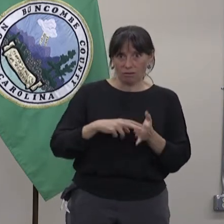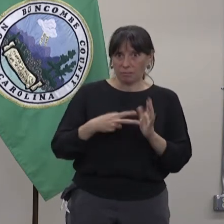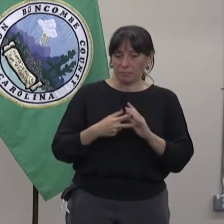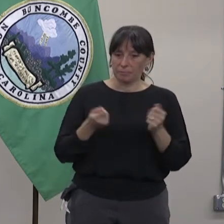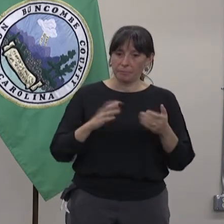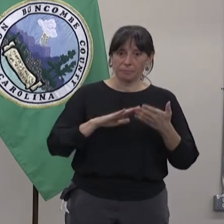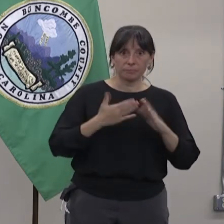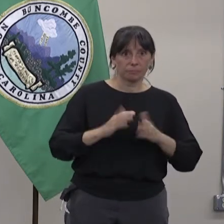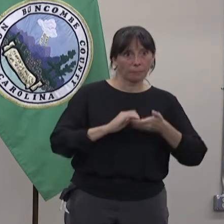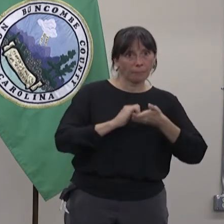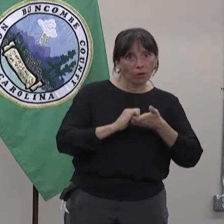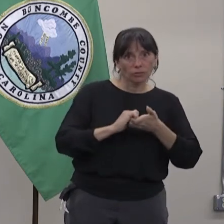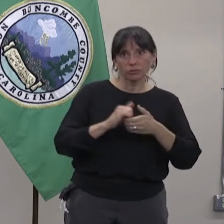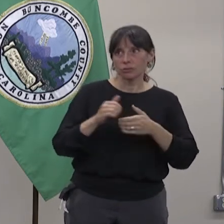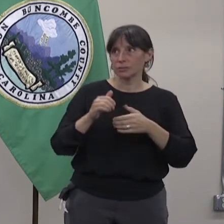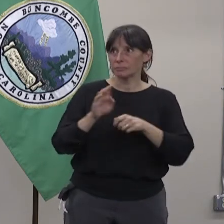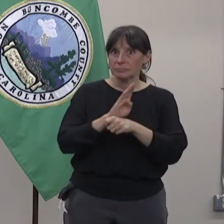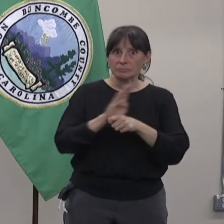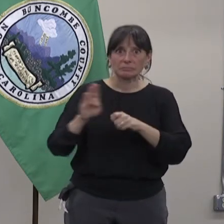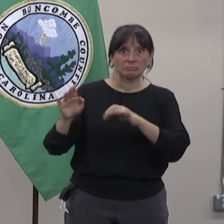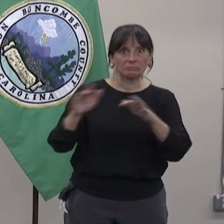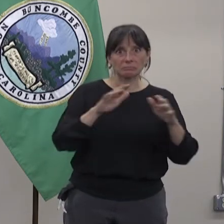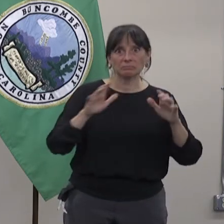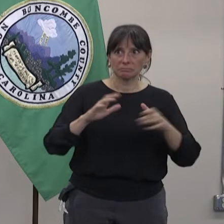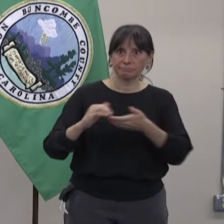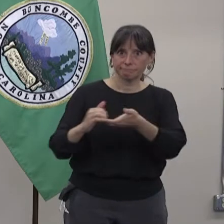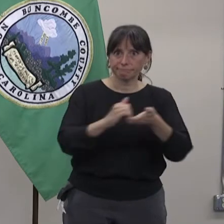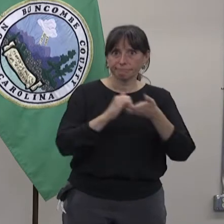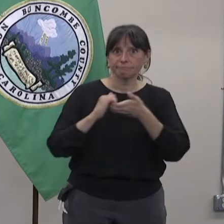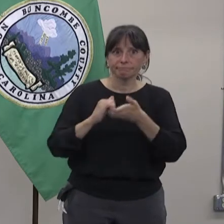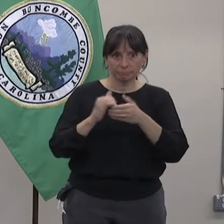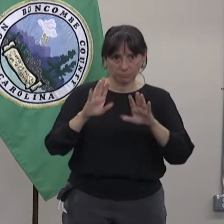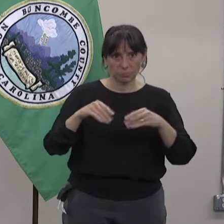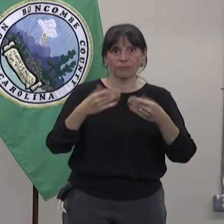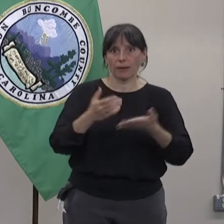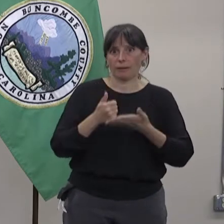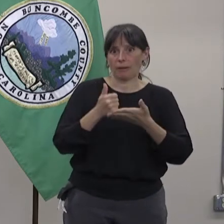partners and providers throughout our county to provide access to testing.